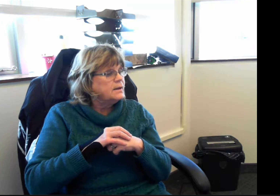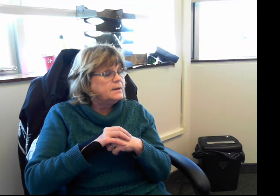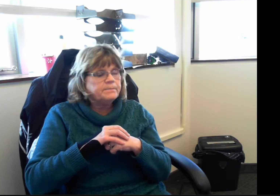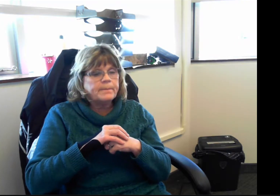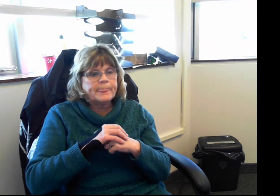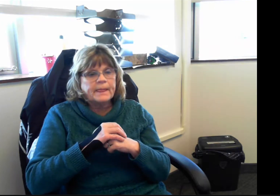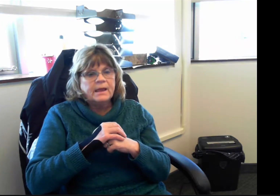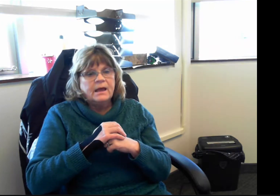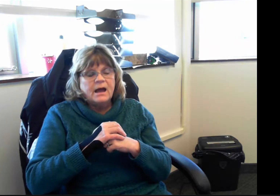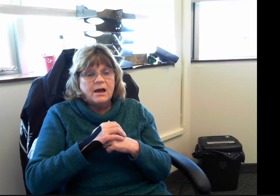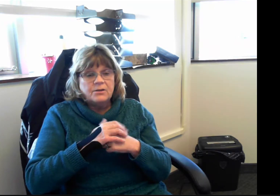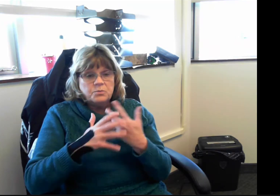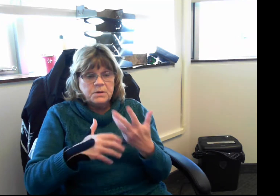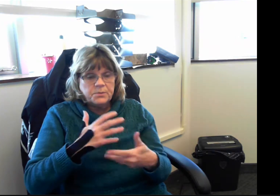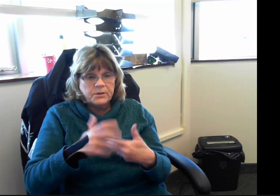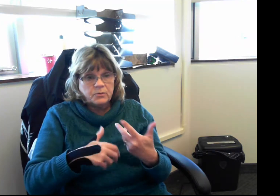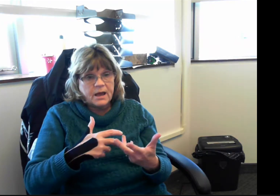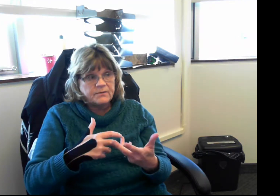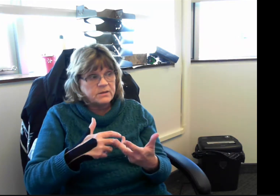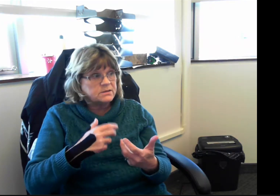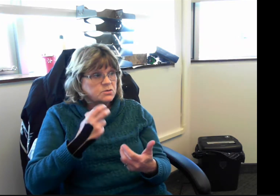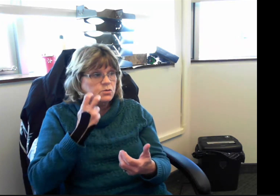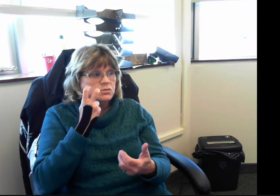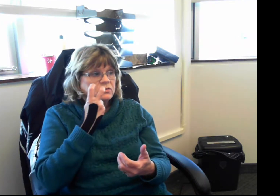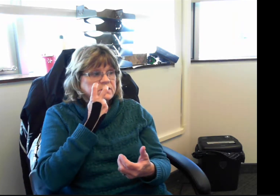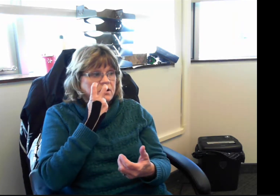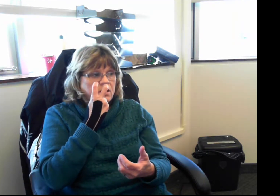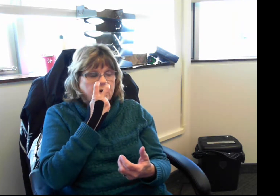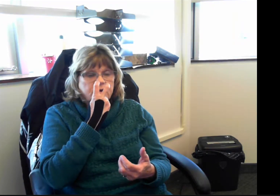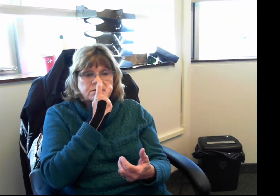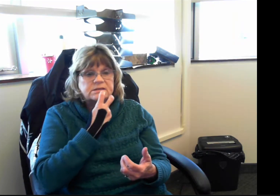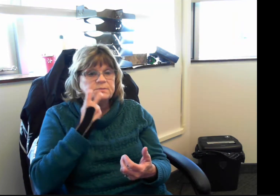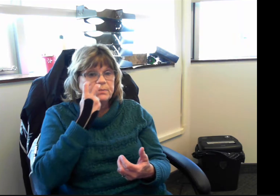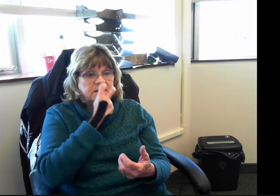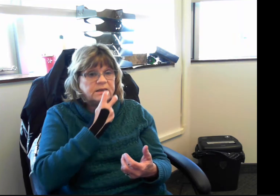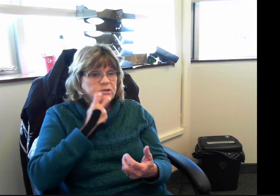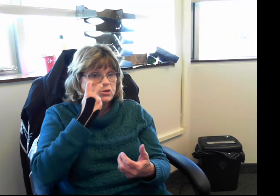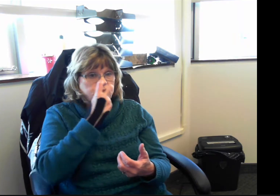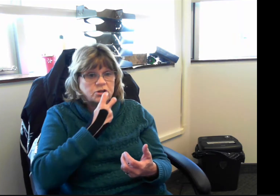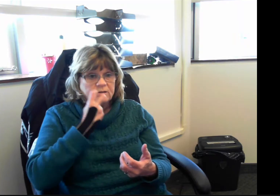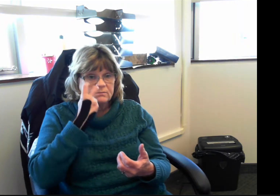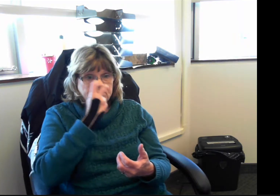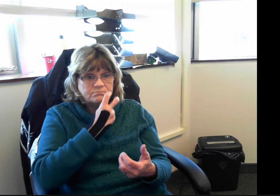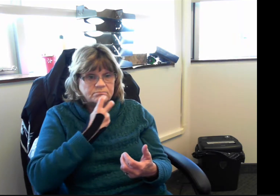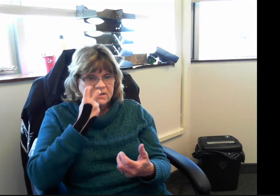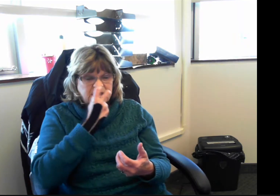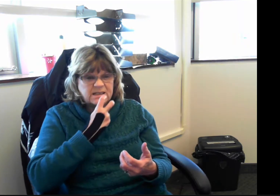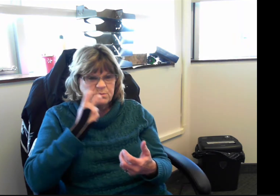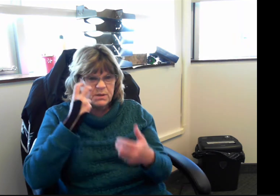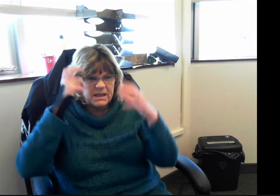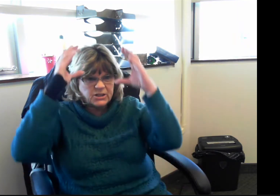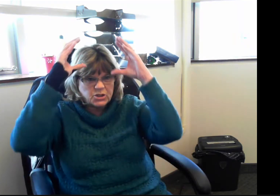Okay. Other people that we have in the schools are speech, speech,